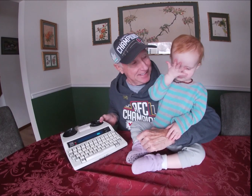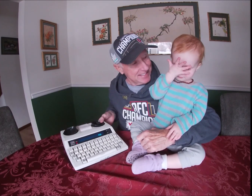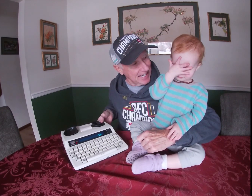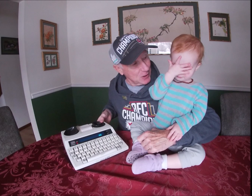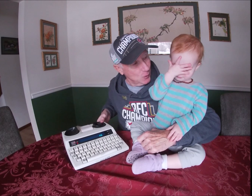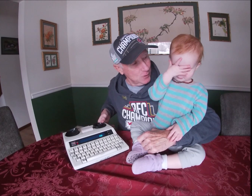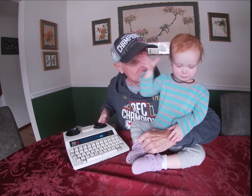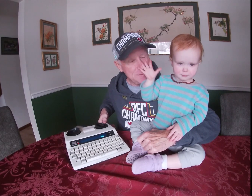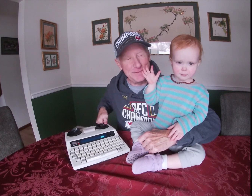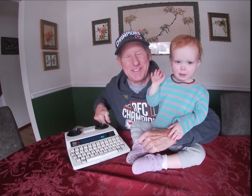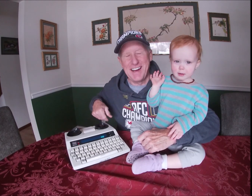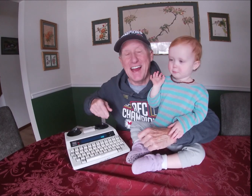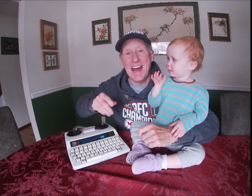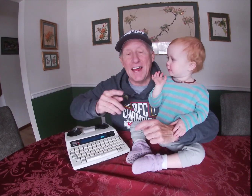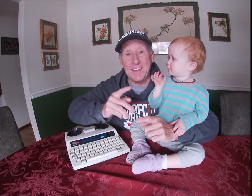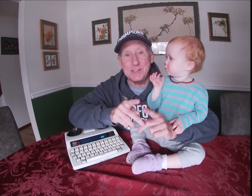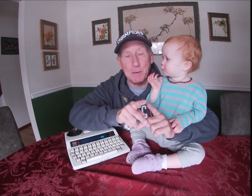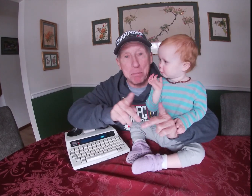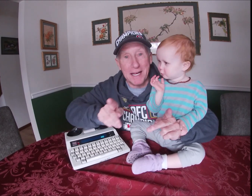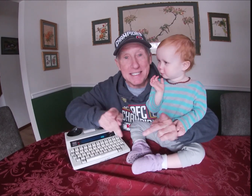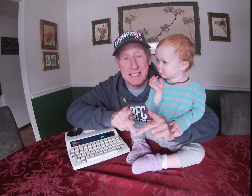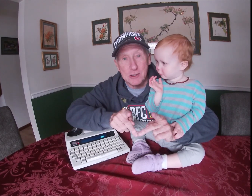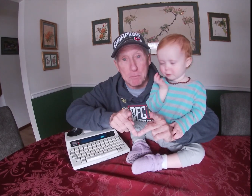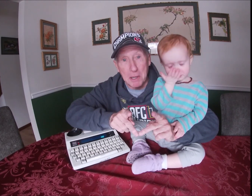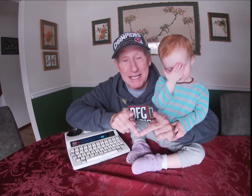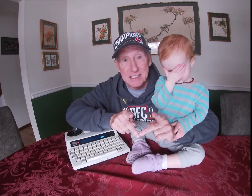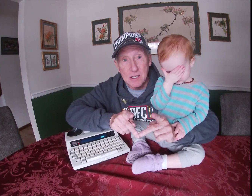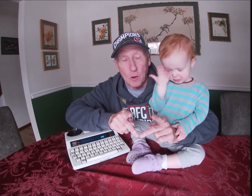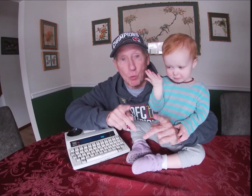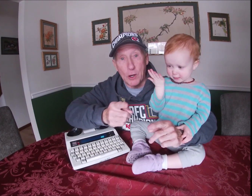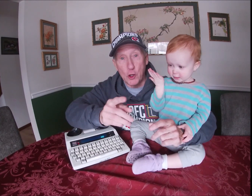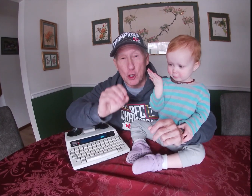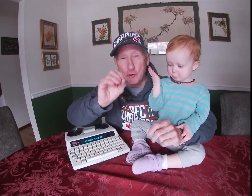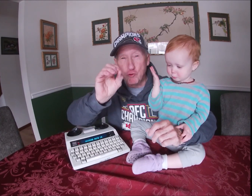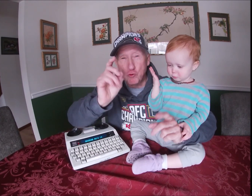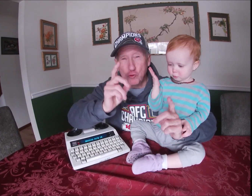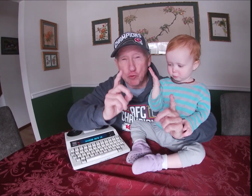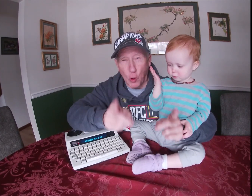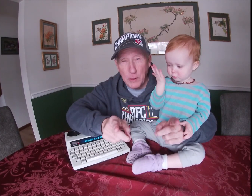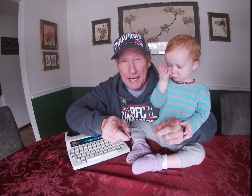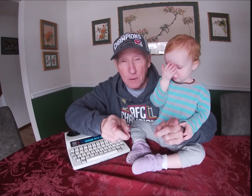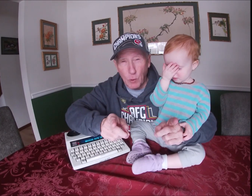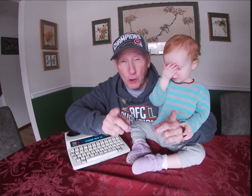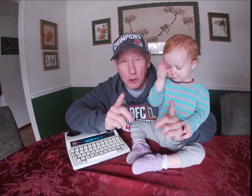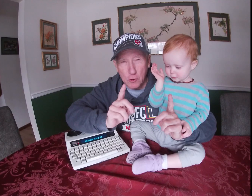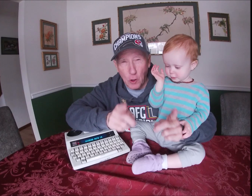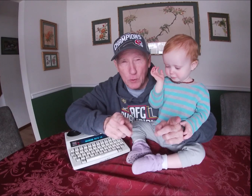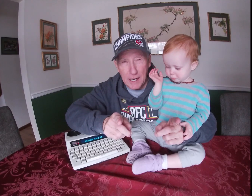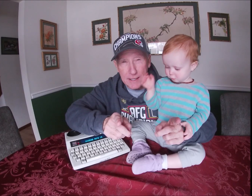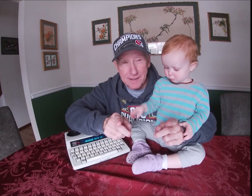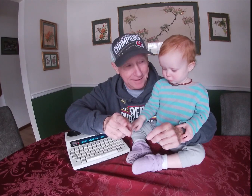Is that cool? And there's a plate where you can donate, where you can donate